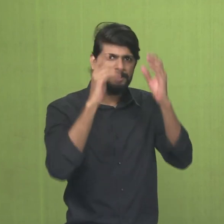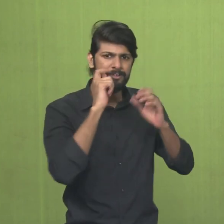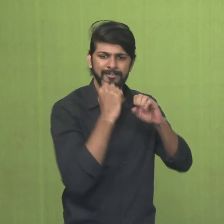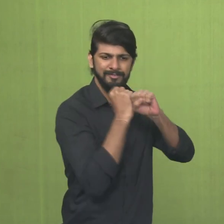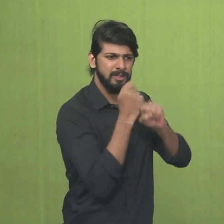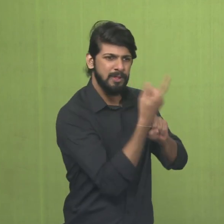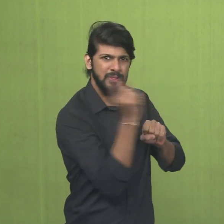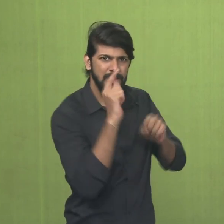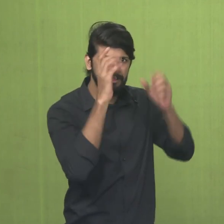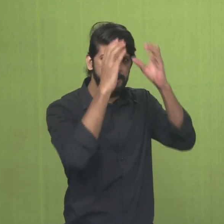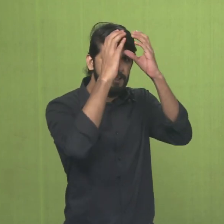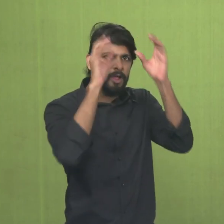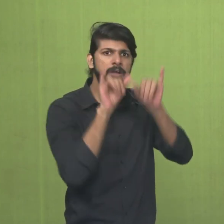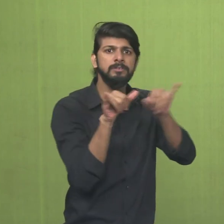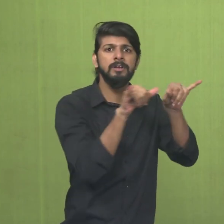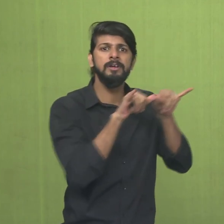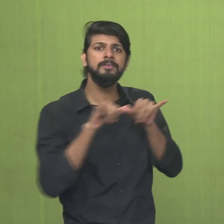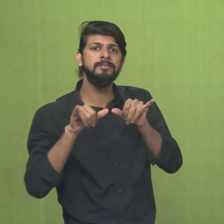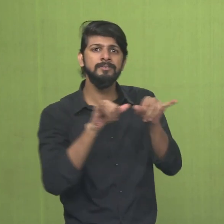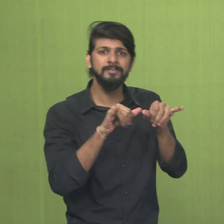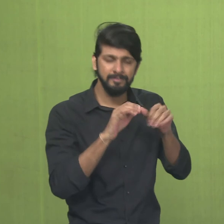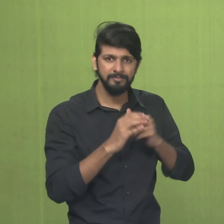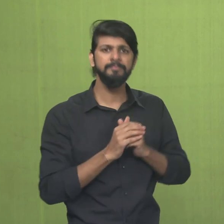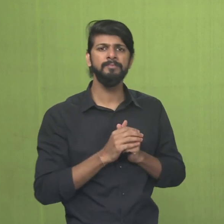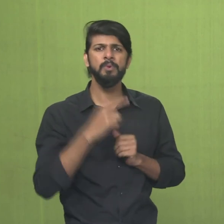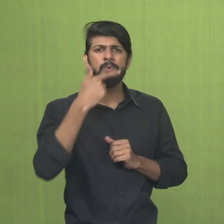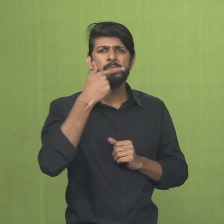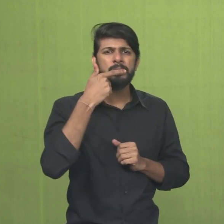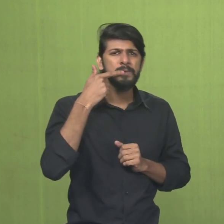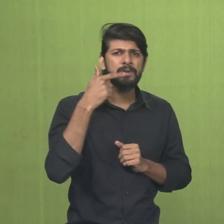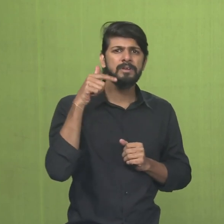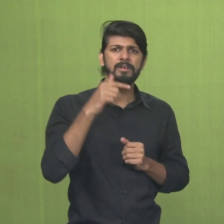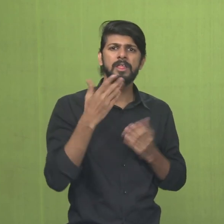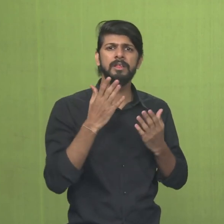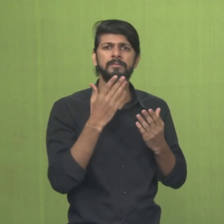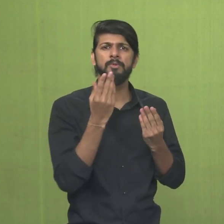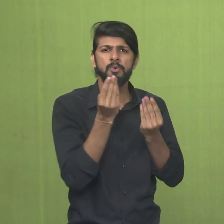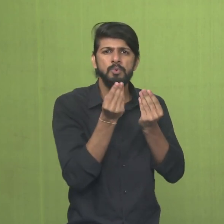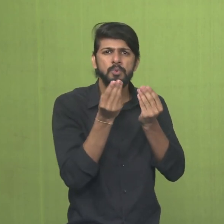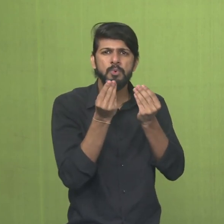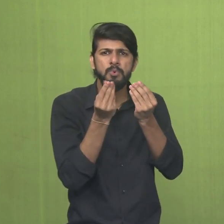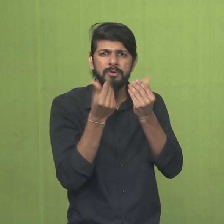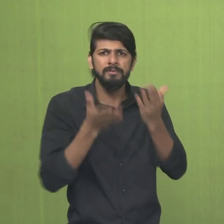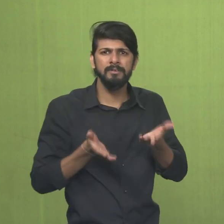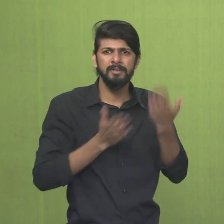They have blue turbans on their heads, very similar, all four, and a